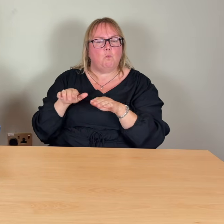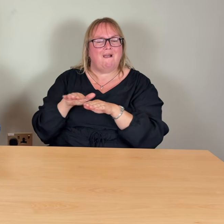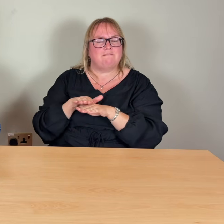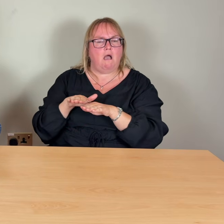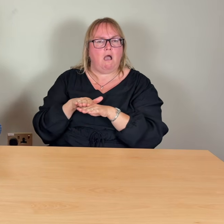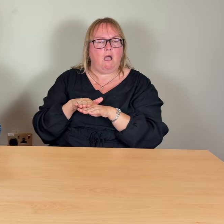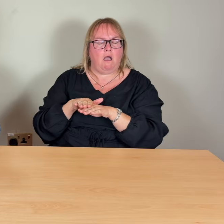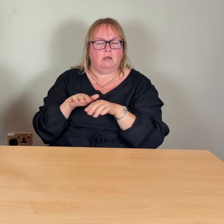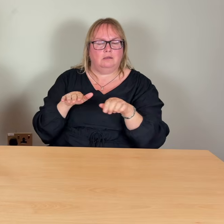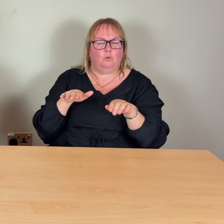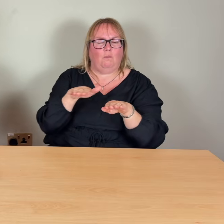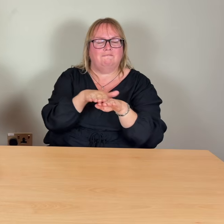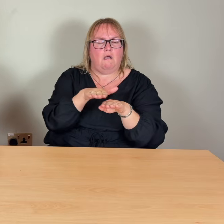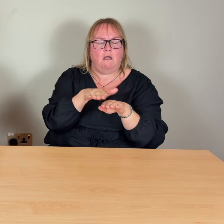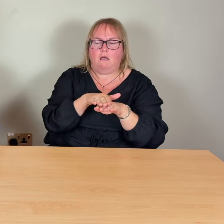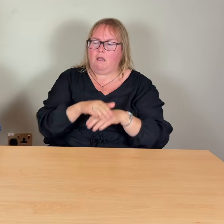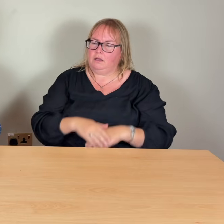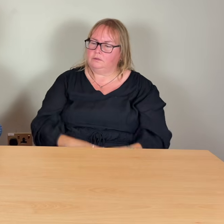snip it off,